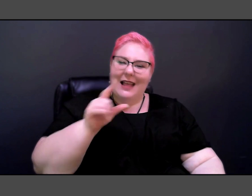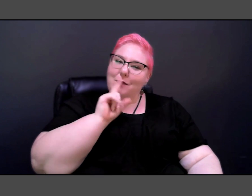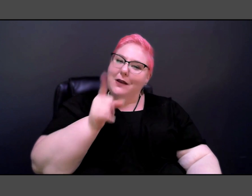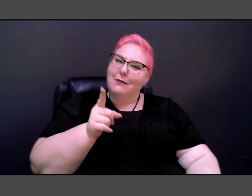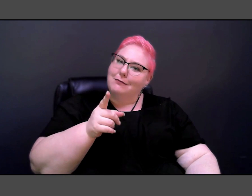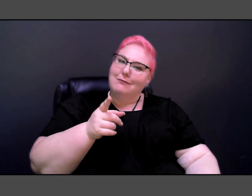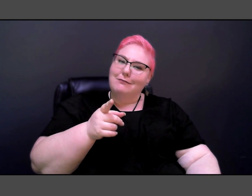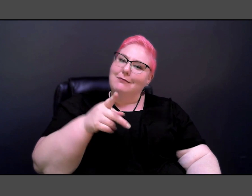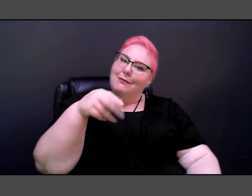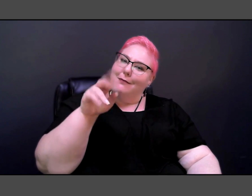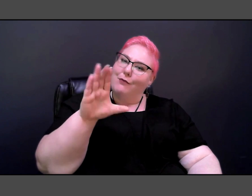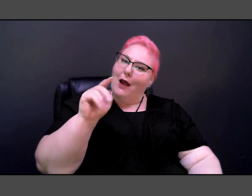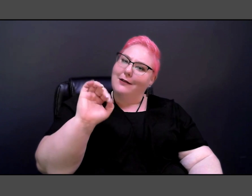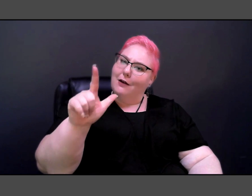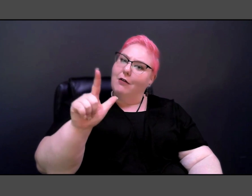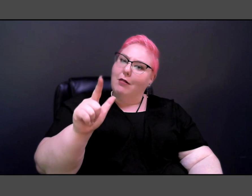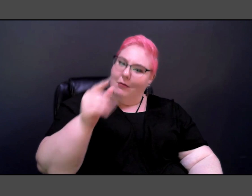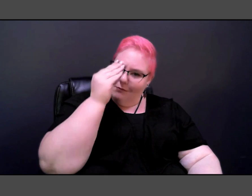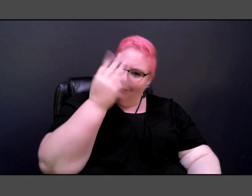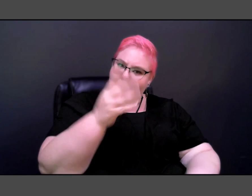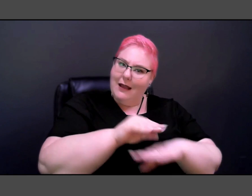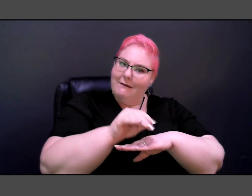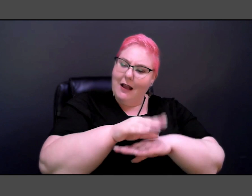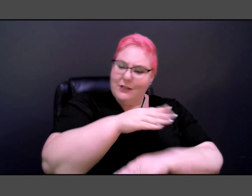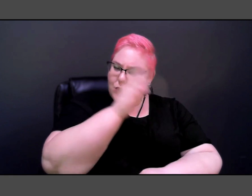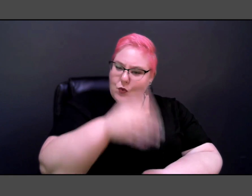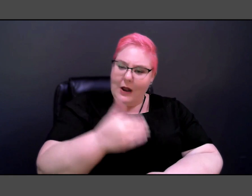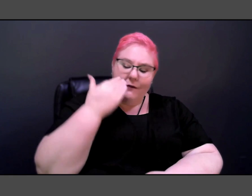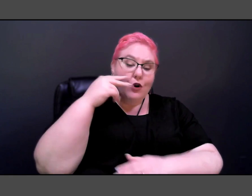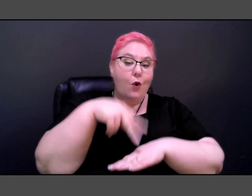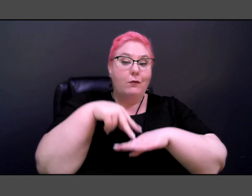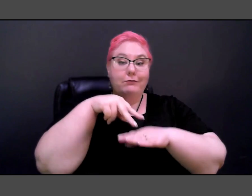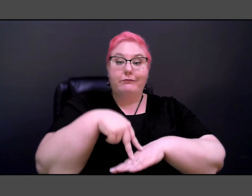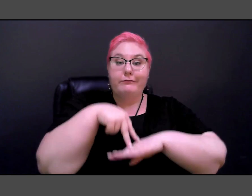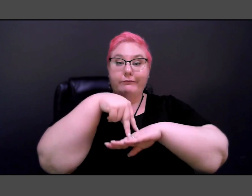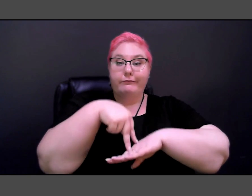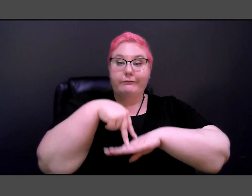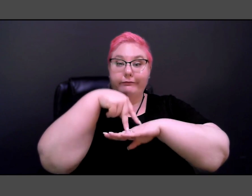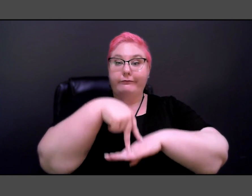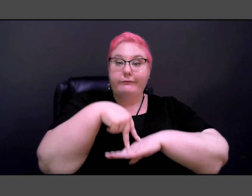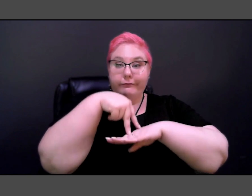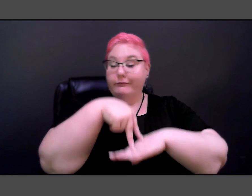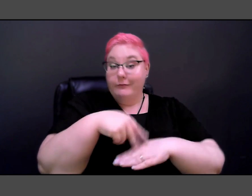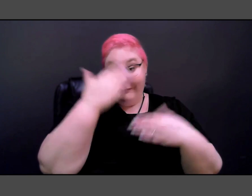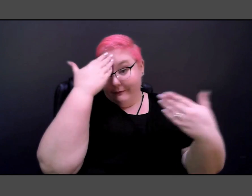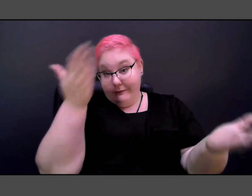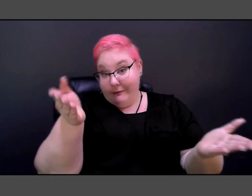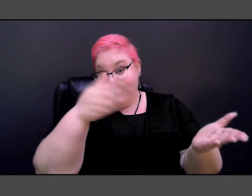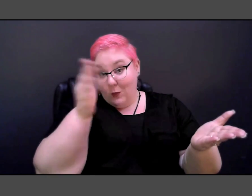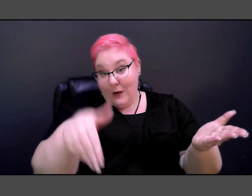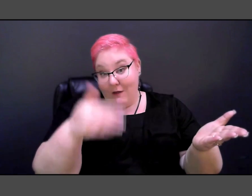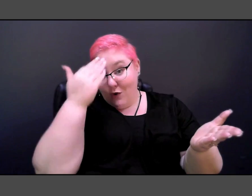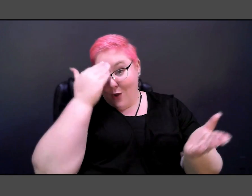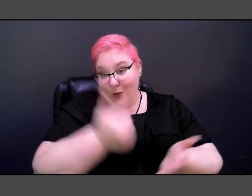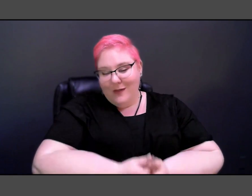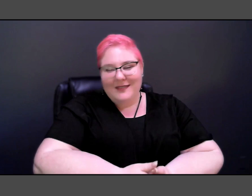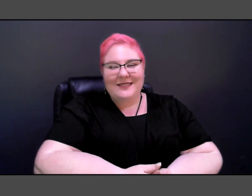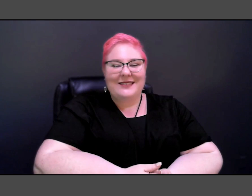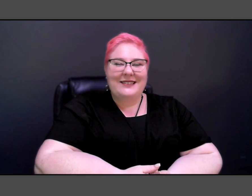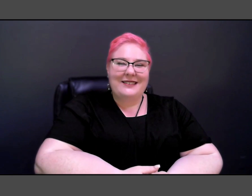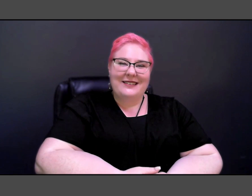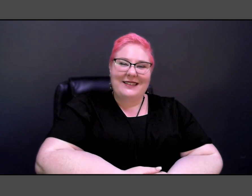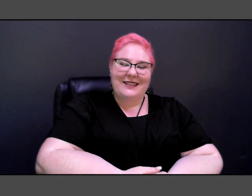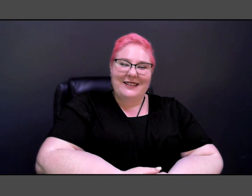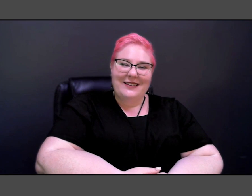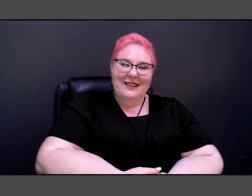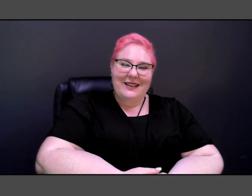because you never know how long you'll be standing somewhere, right? So I think